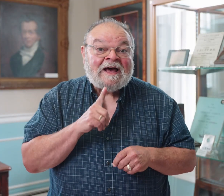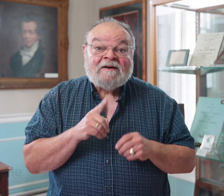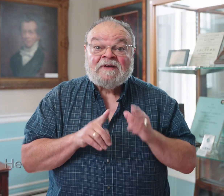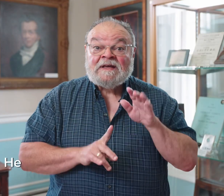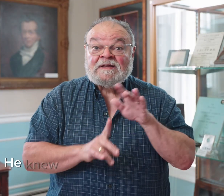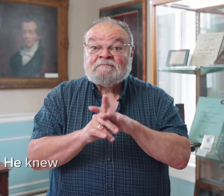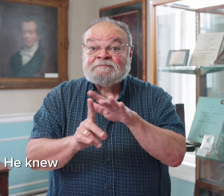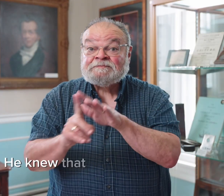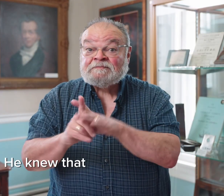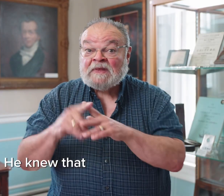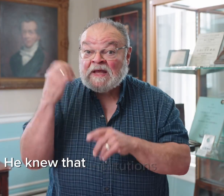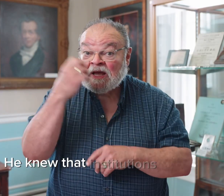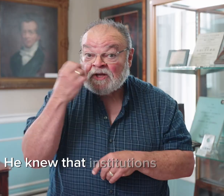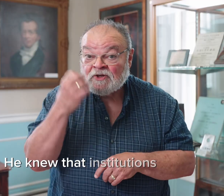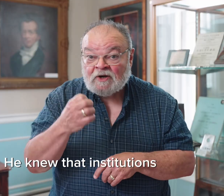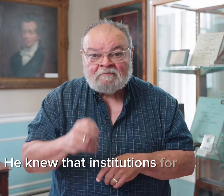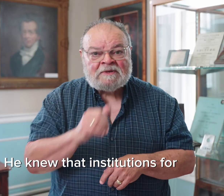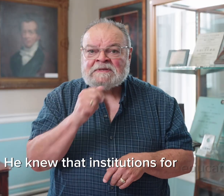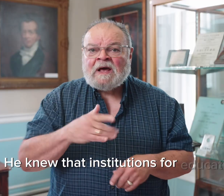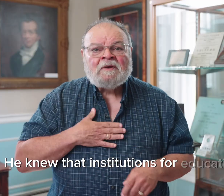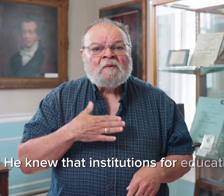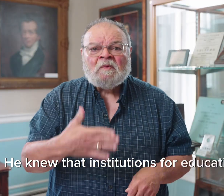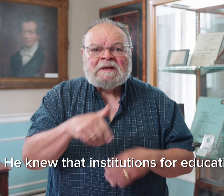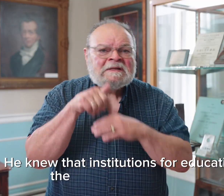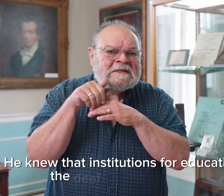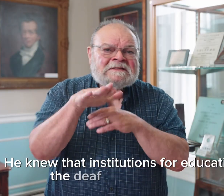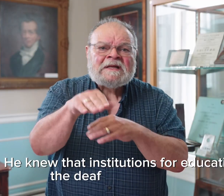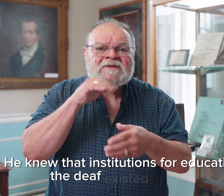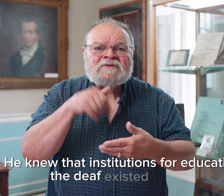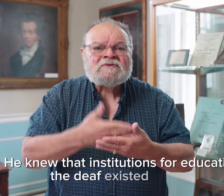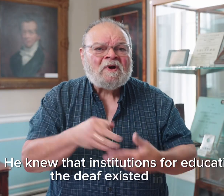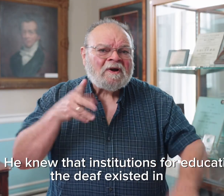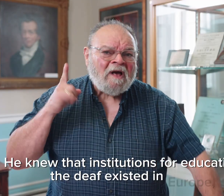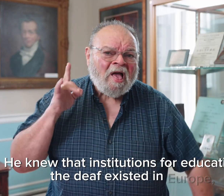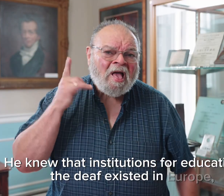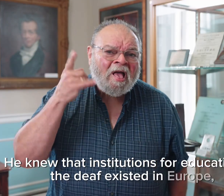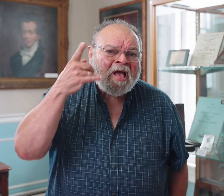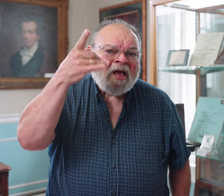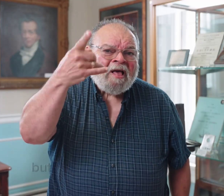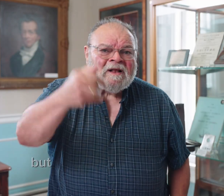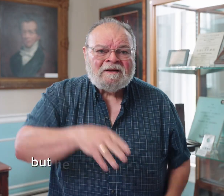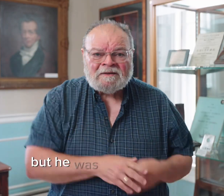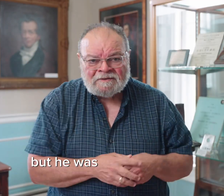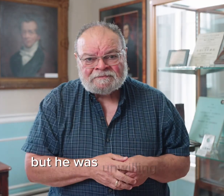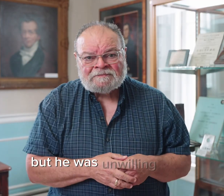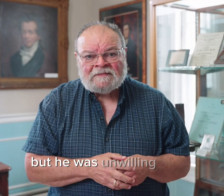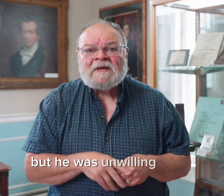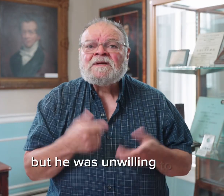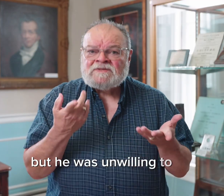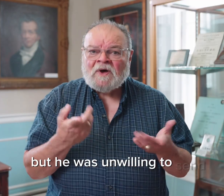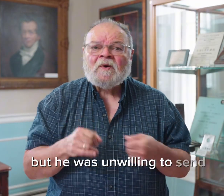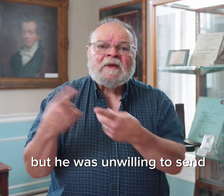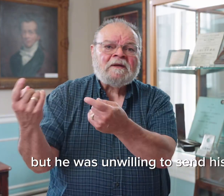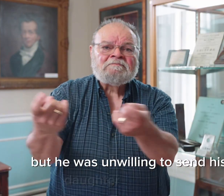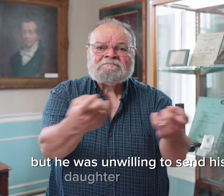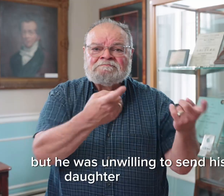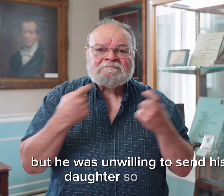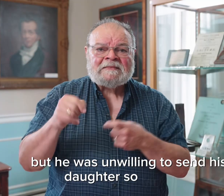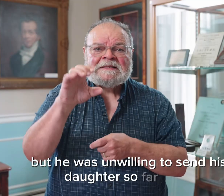He knew that institutions for education of the deaf existed in Europe, but he was unwilling to send his daughter so far